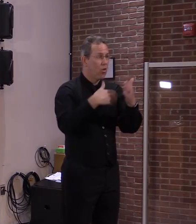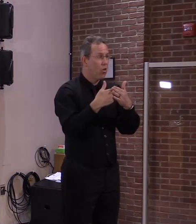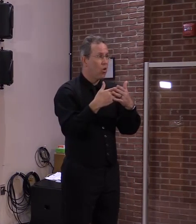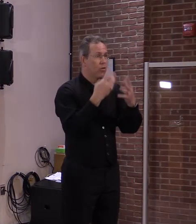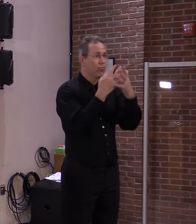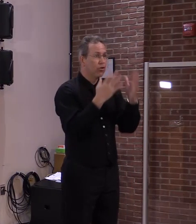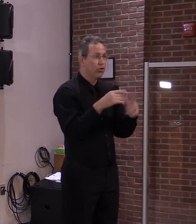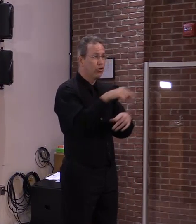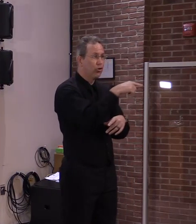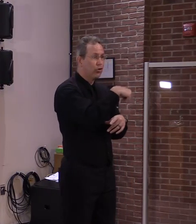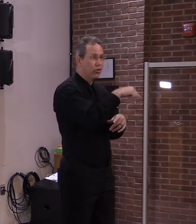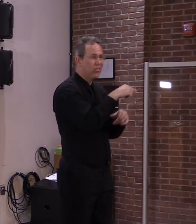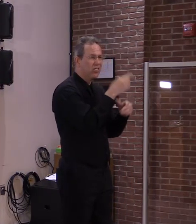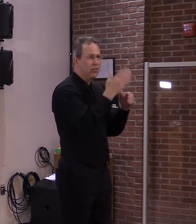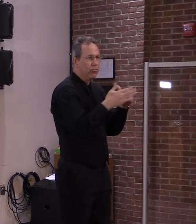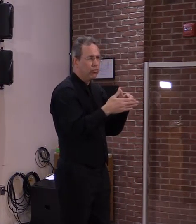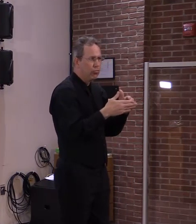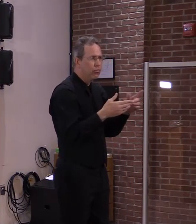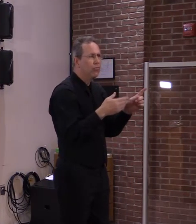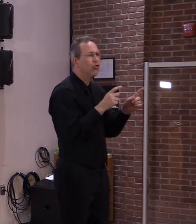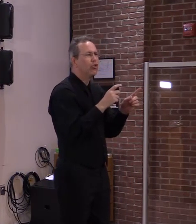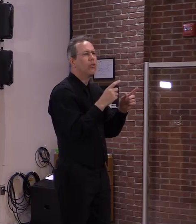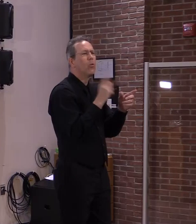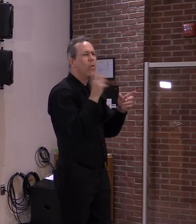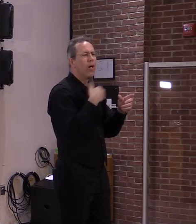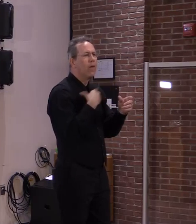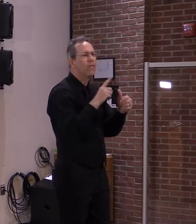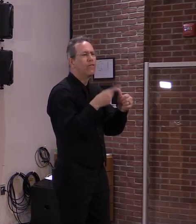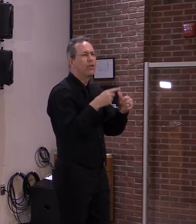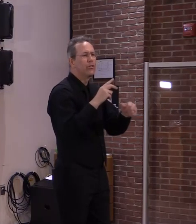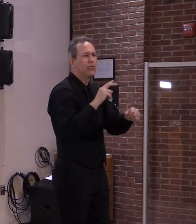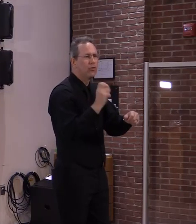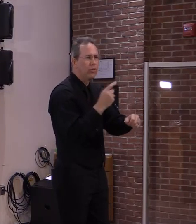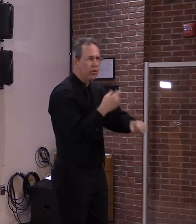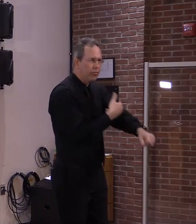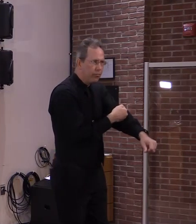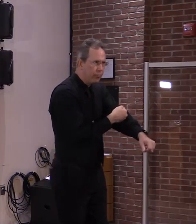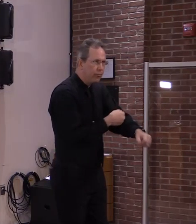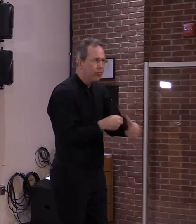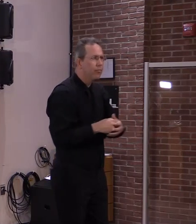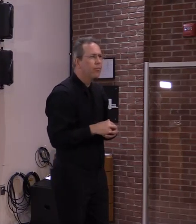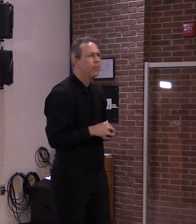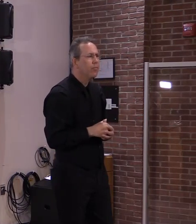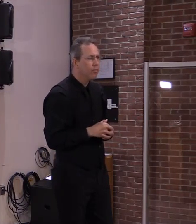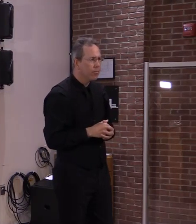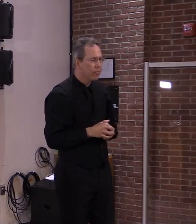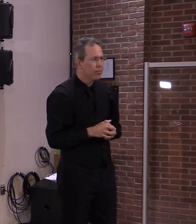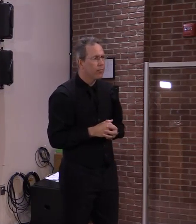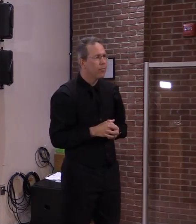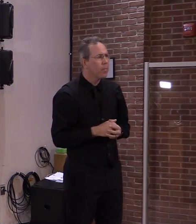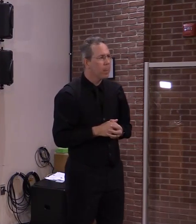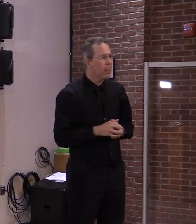the Department of Corrections, will be vaccinated in that week of April 19th.